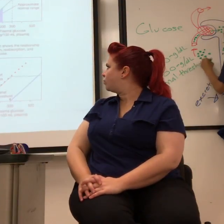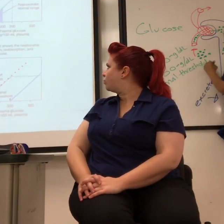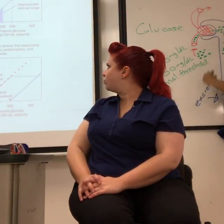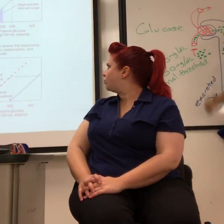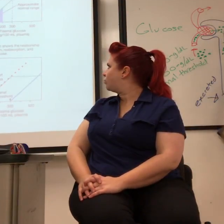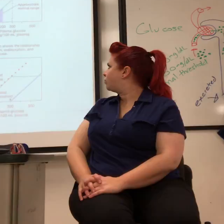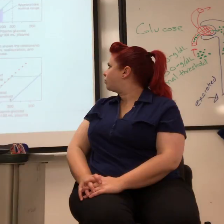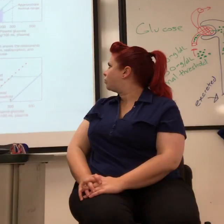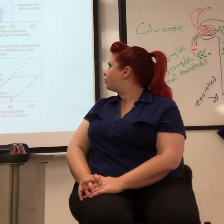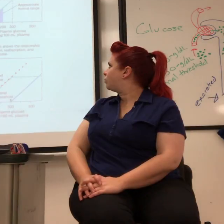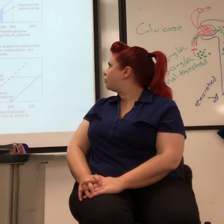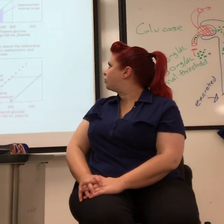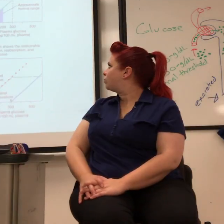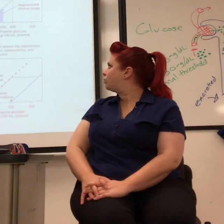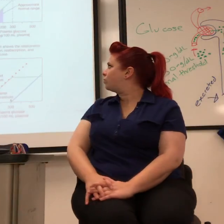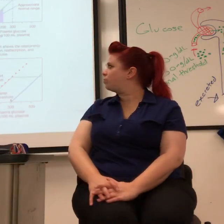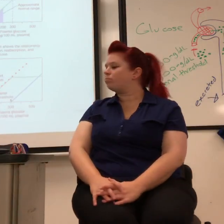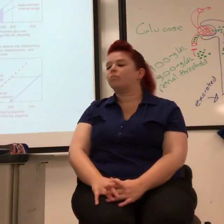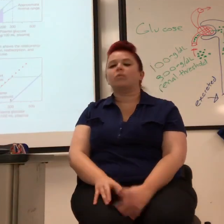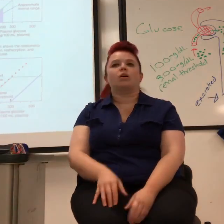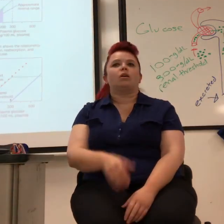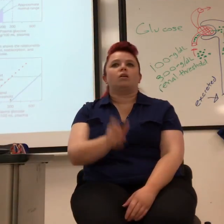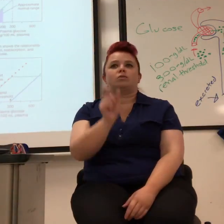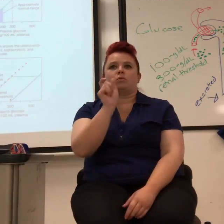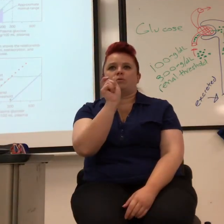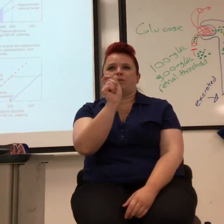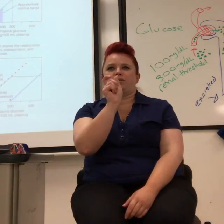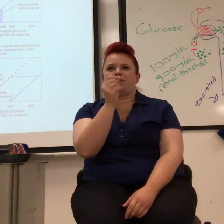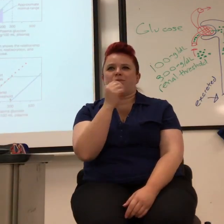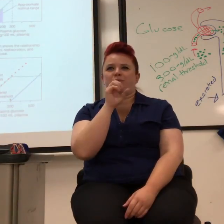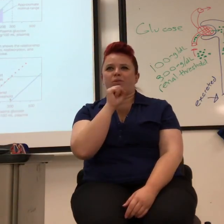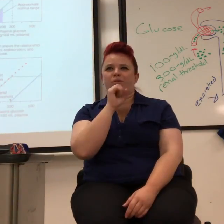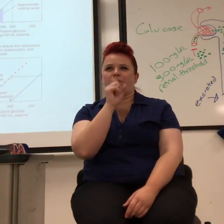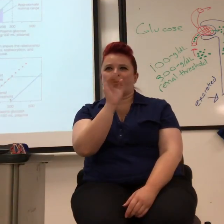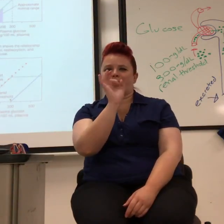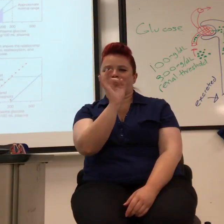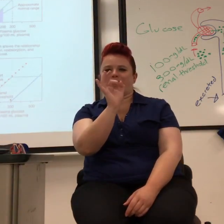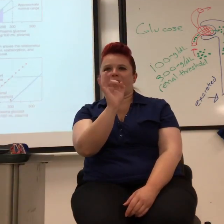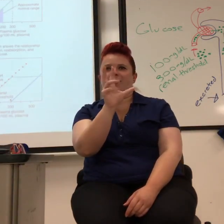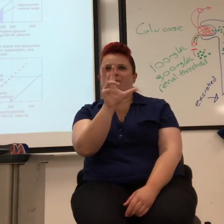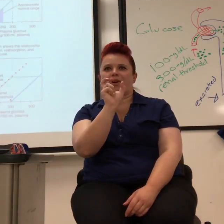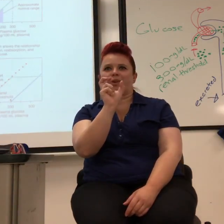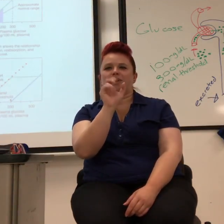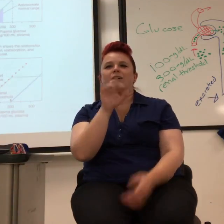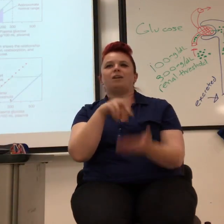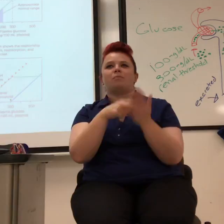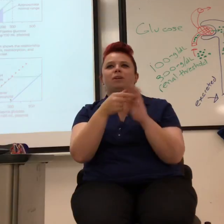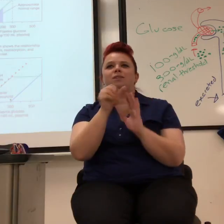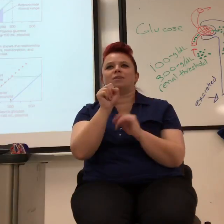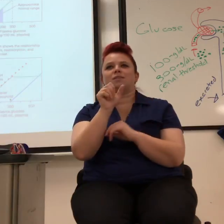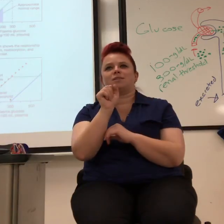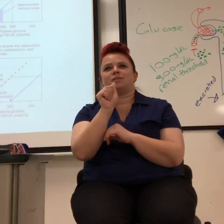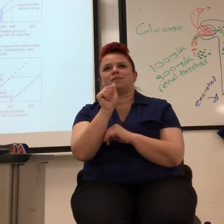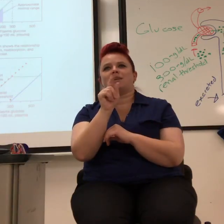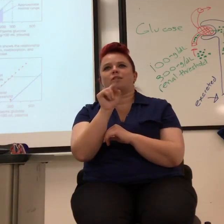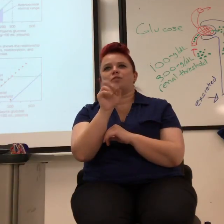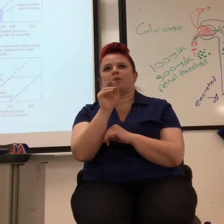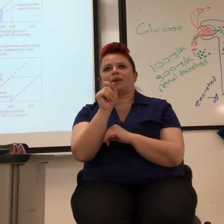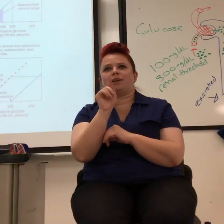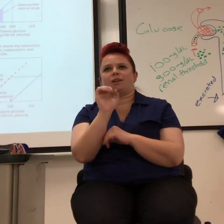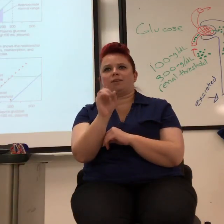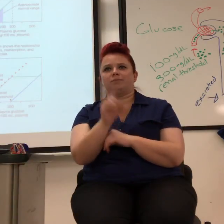threshold. That little orange dot at 300, it's saturated, okay?